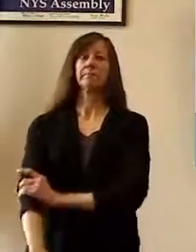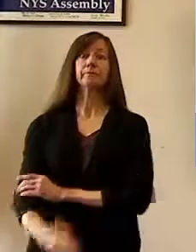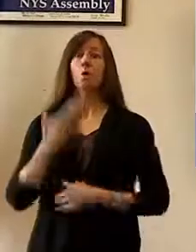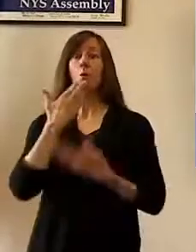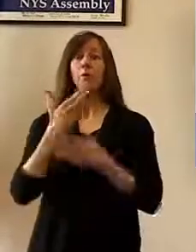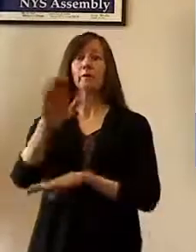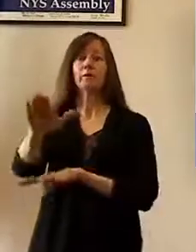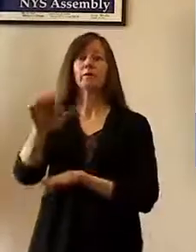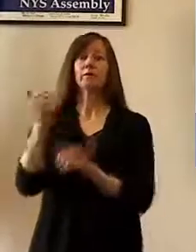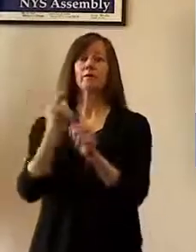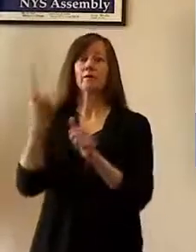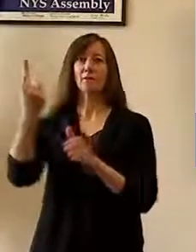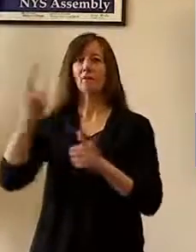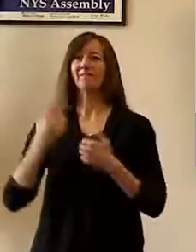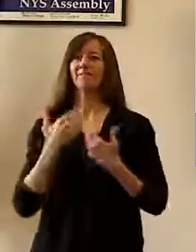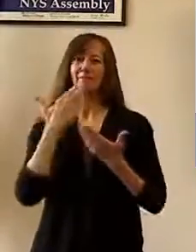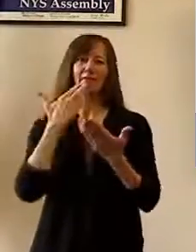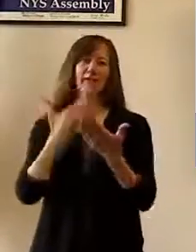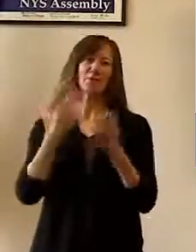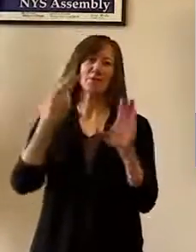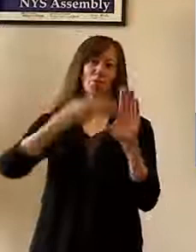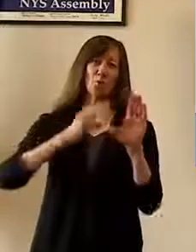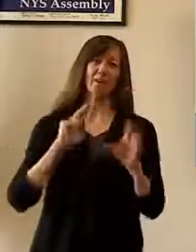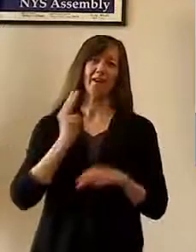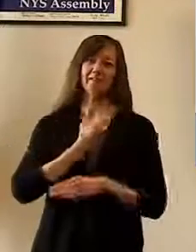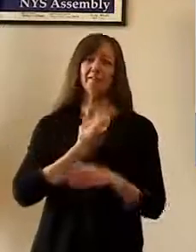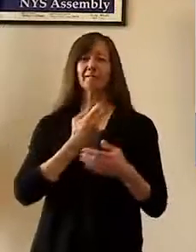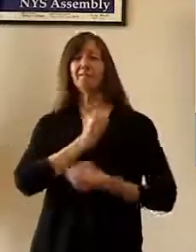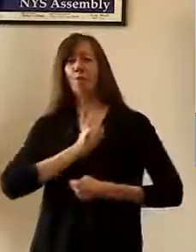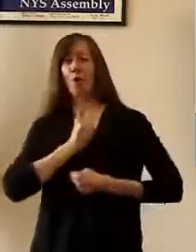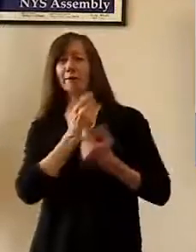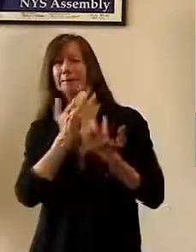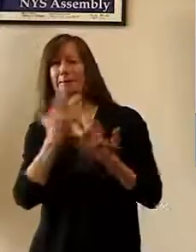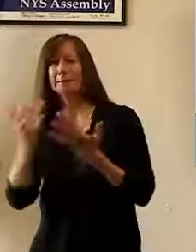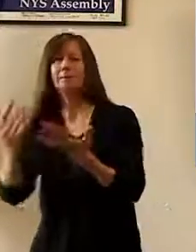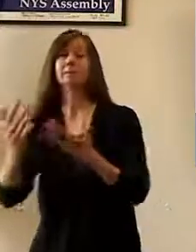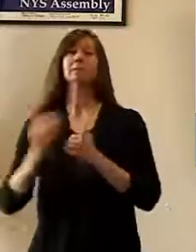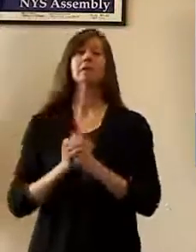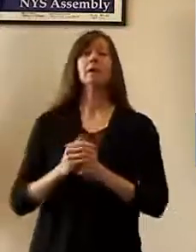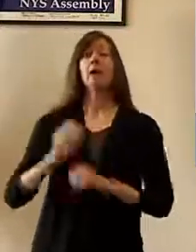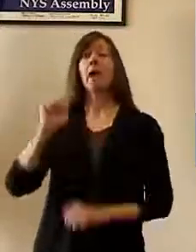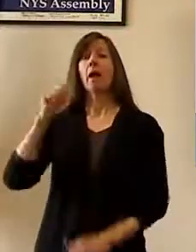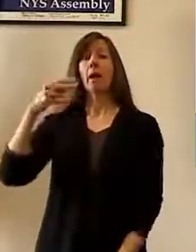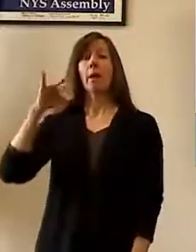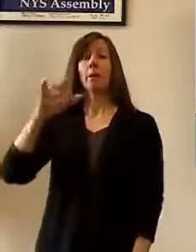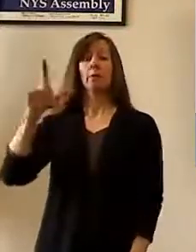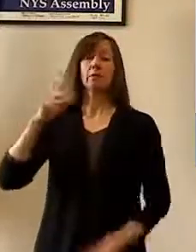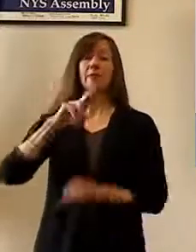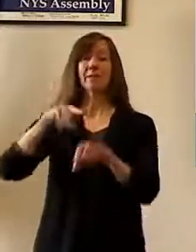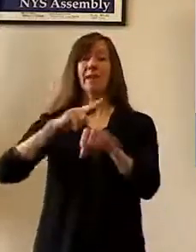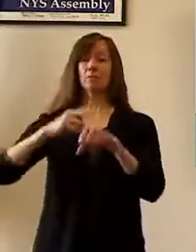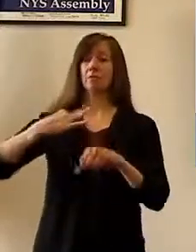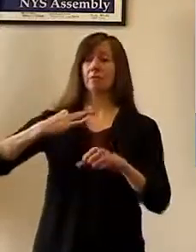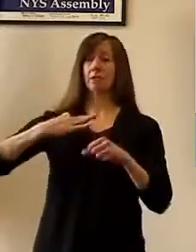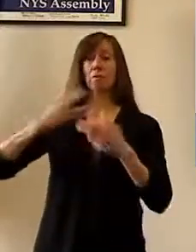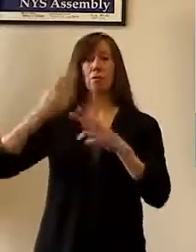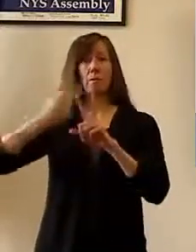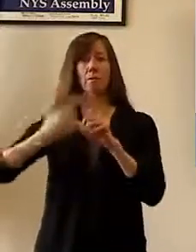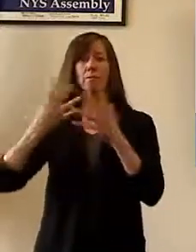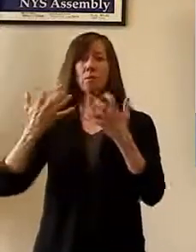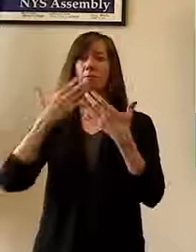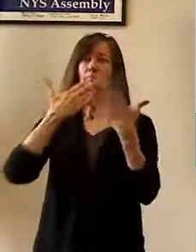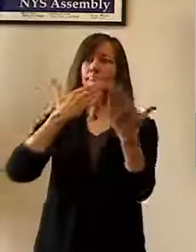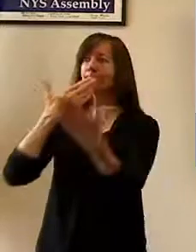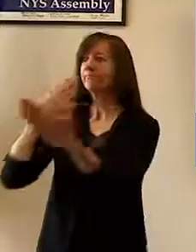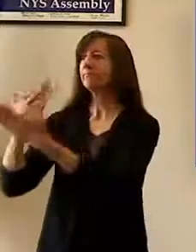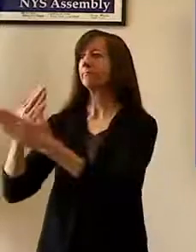Good afternoon, everyone. Thanks for joining us. Sorry to keep you waiting. April is National Volunteer Month, and we want to thank all of the wonderful